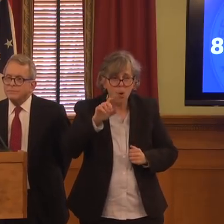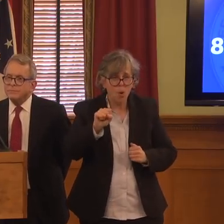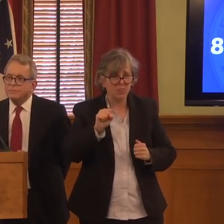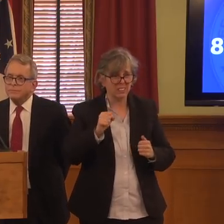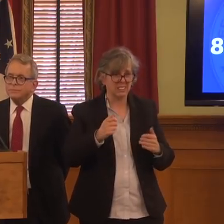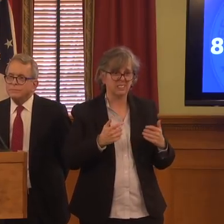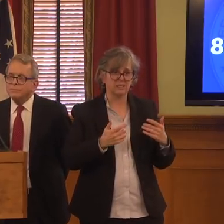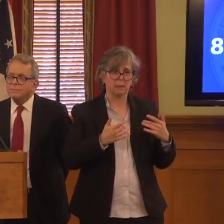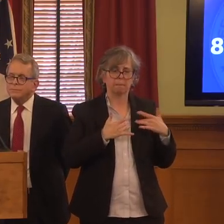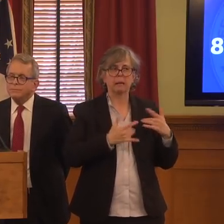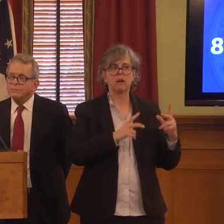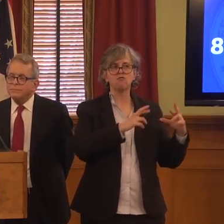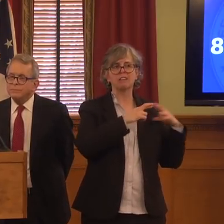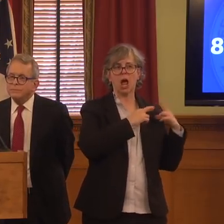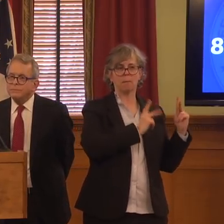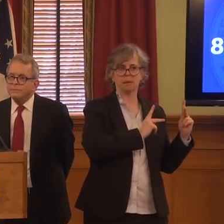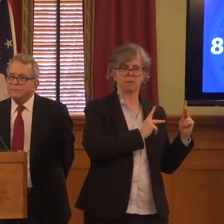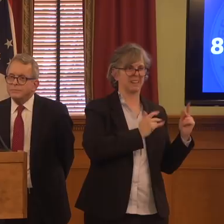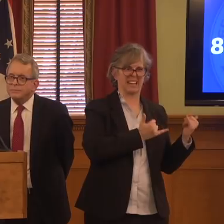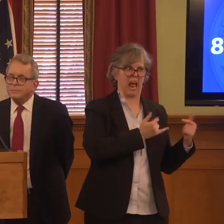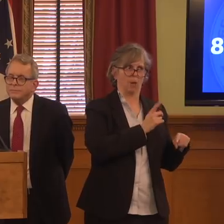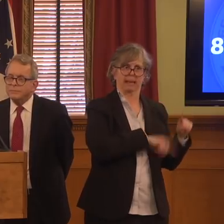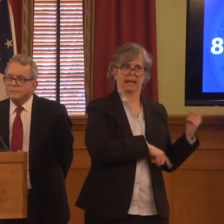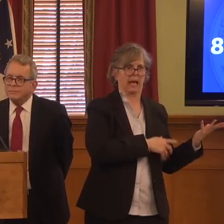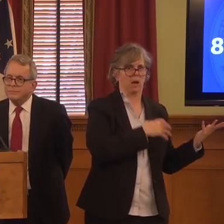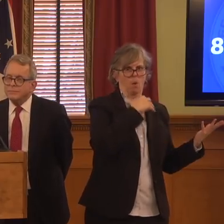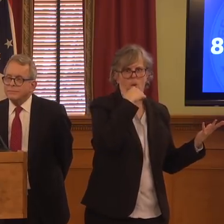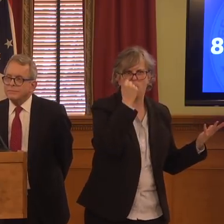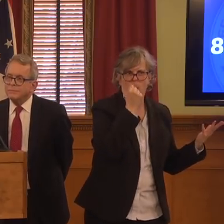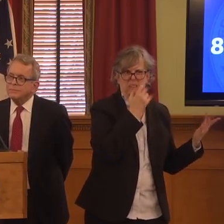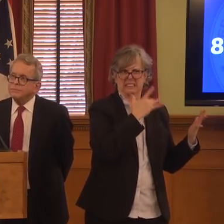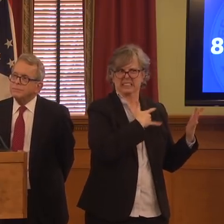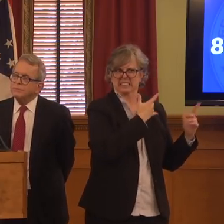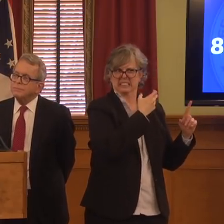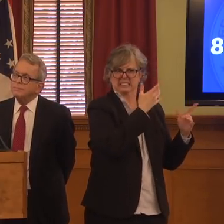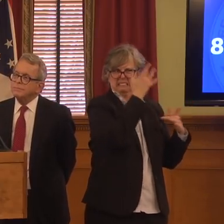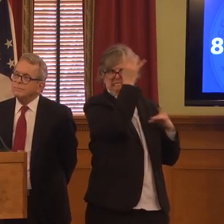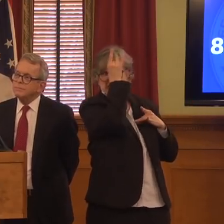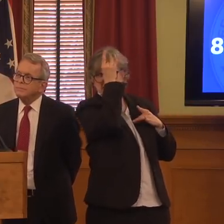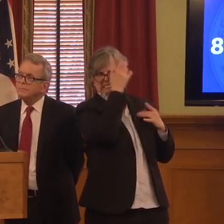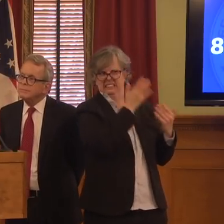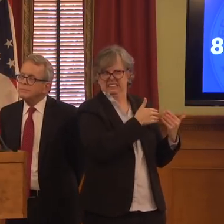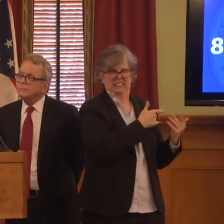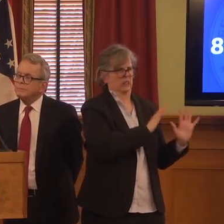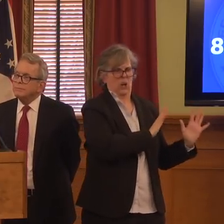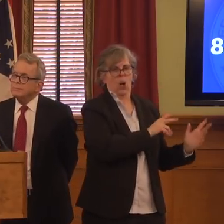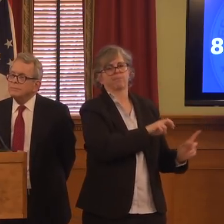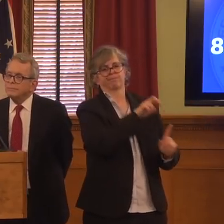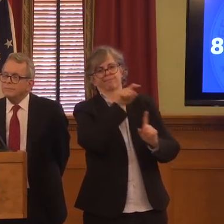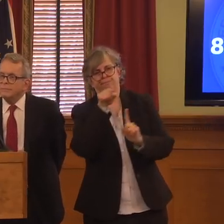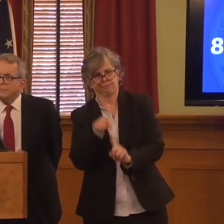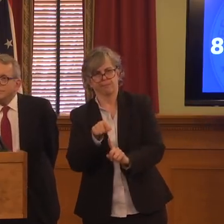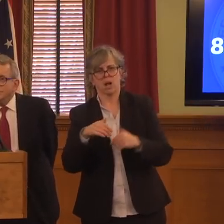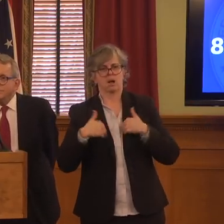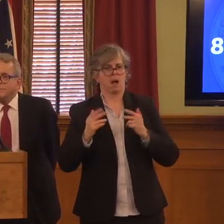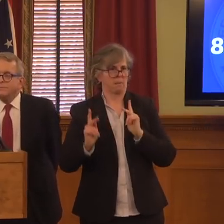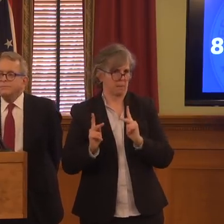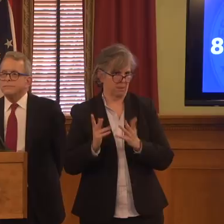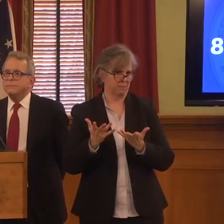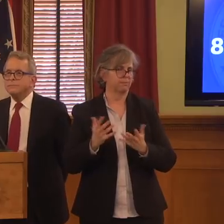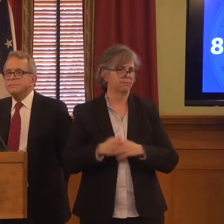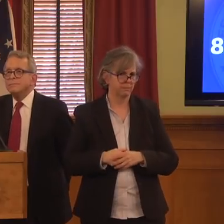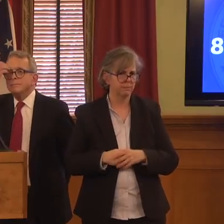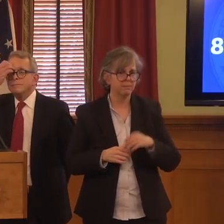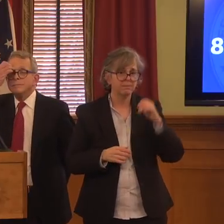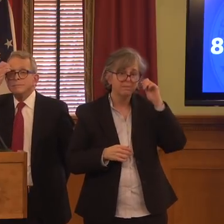stay at home. I need to say something to my fellow doctors and primary care folks, the nurses on the front line,